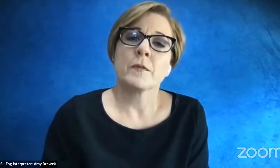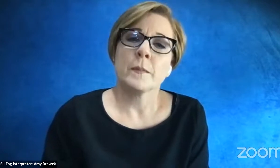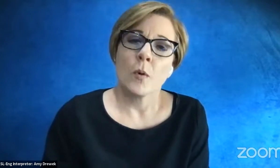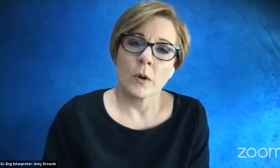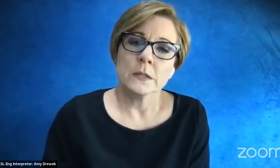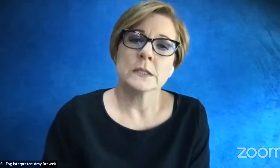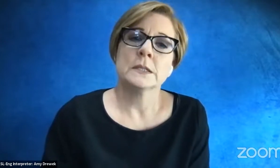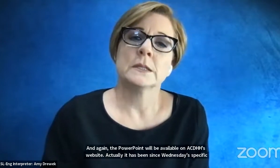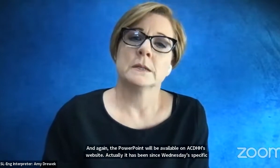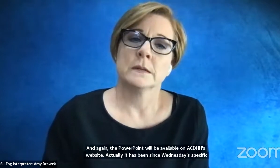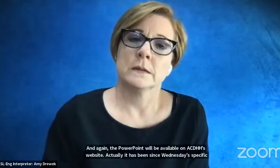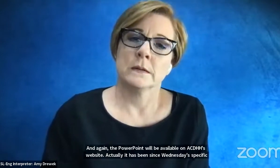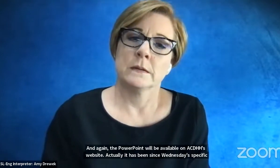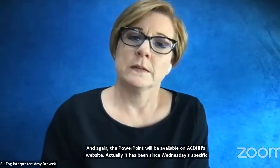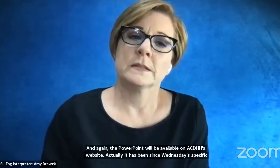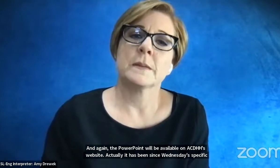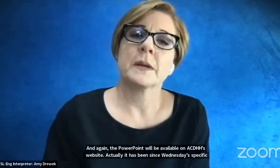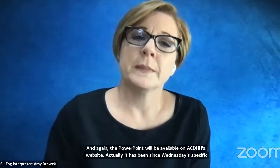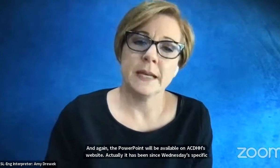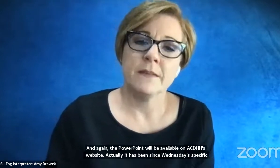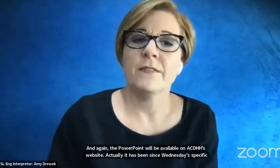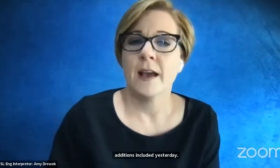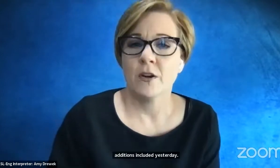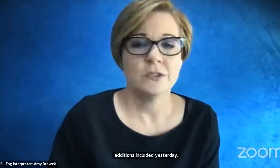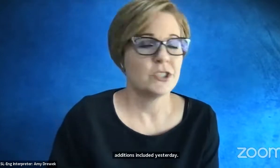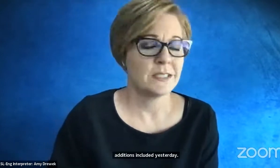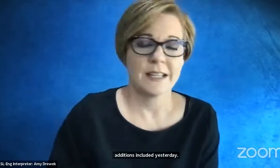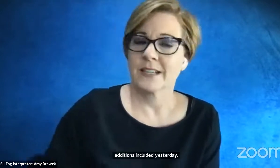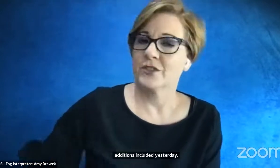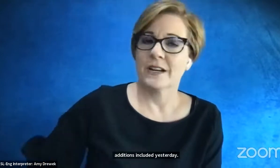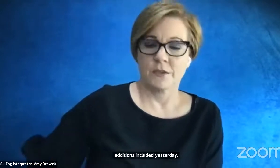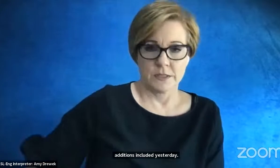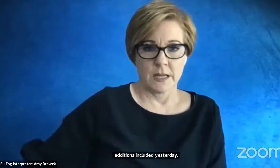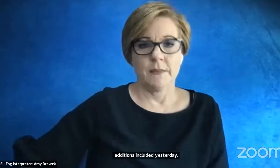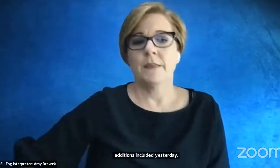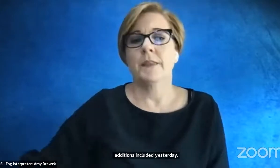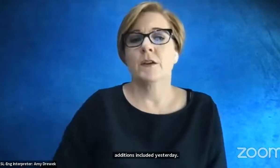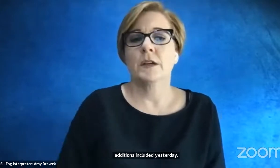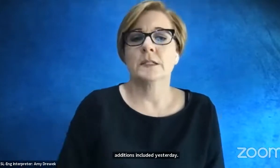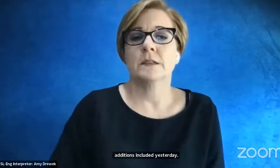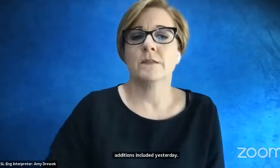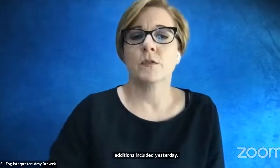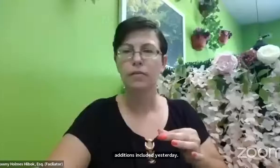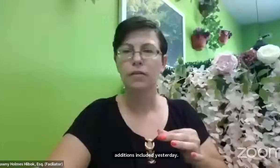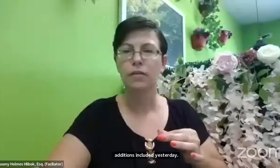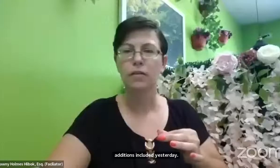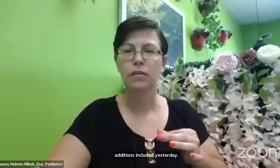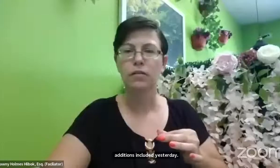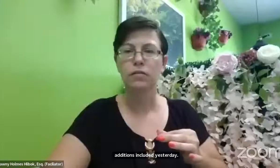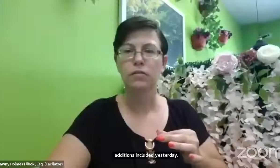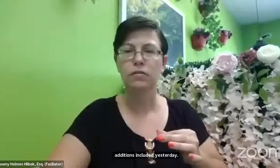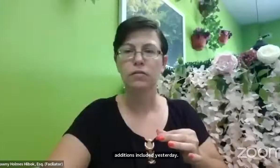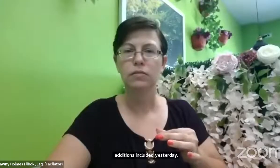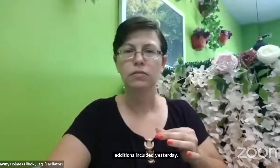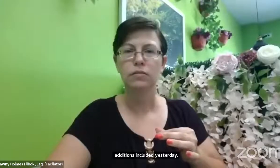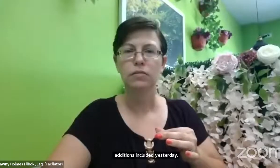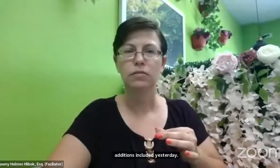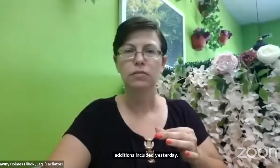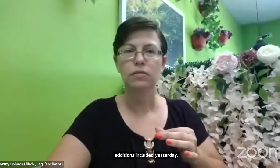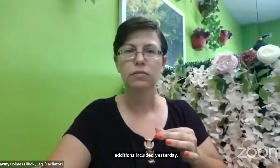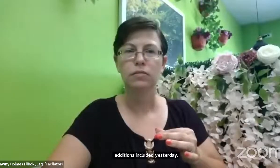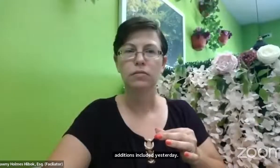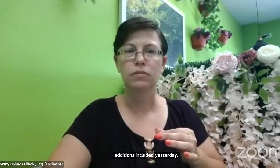So from the report, the subcommittee found, just like Jennifer said, that there is a variety